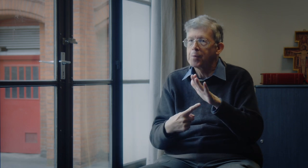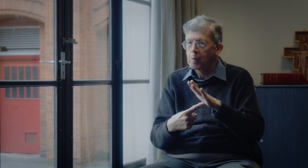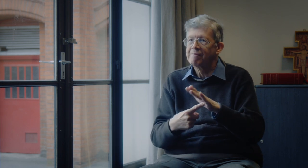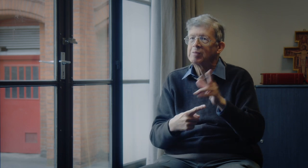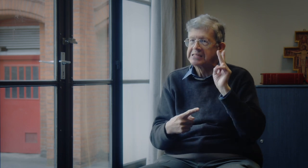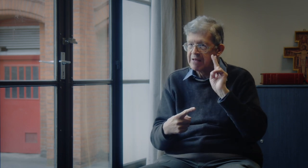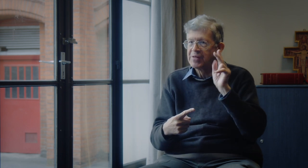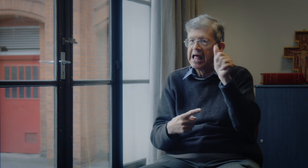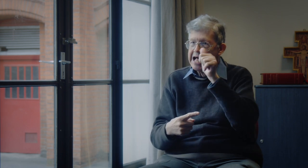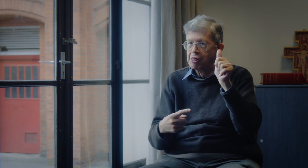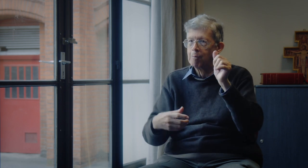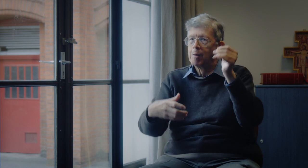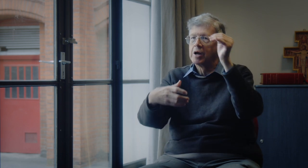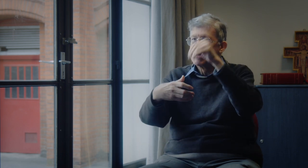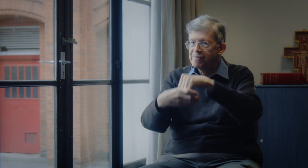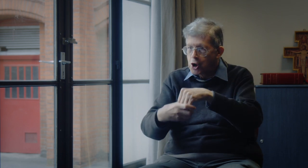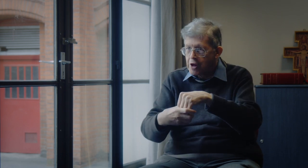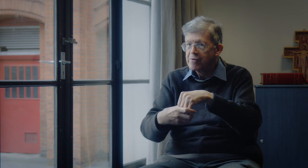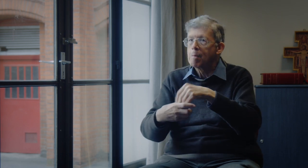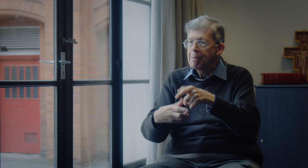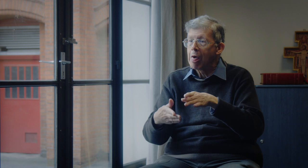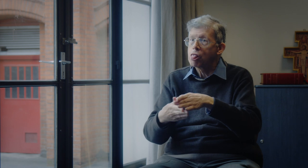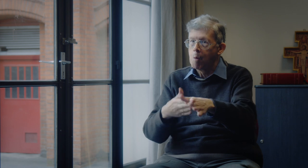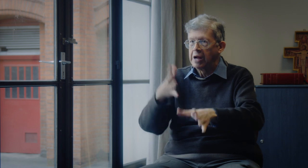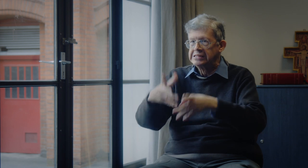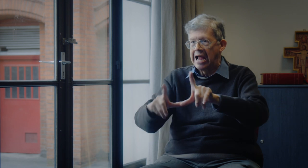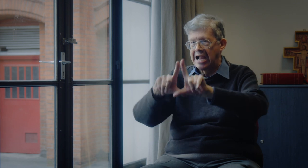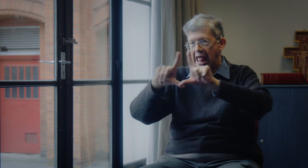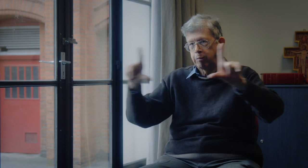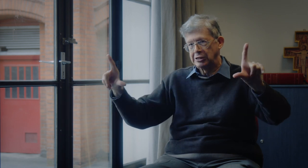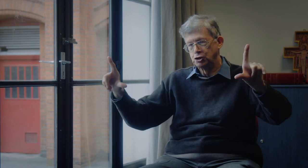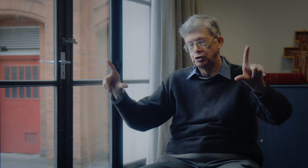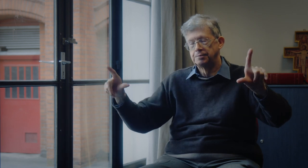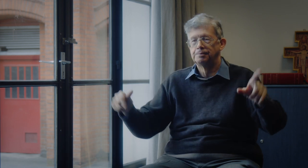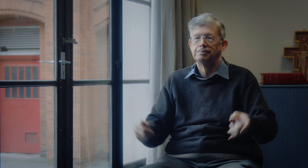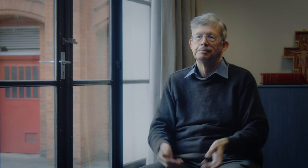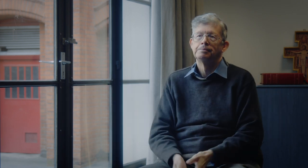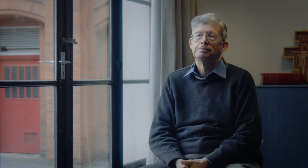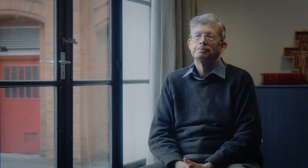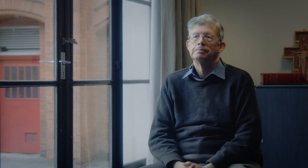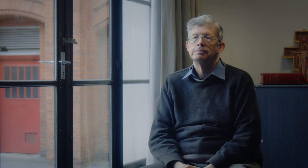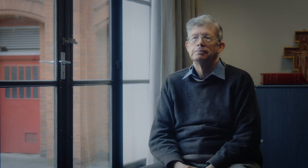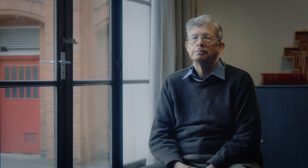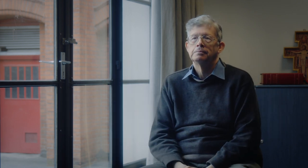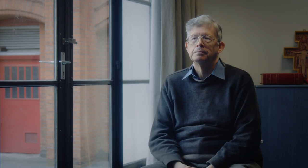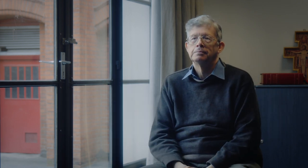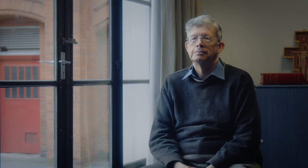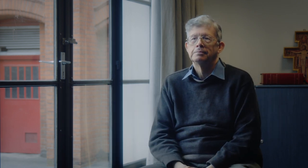work, to give people the confidence to be involved. That's why it's important for deaf